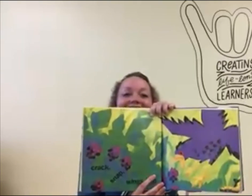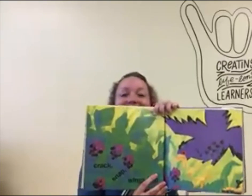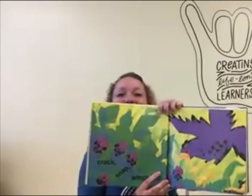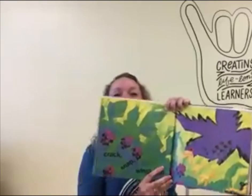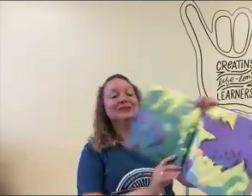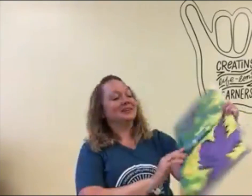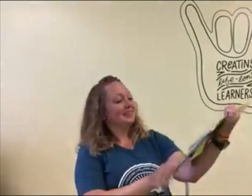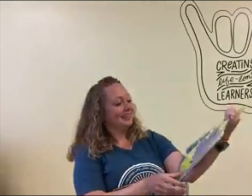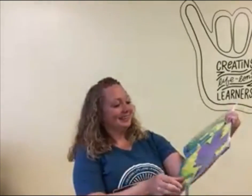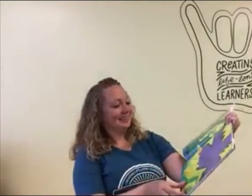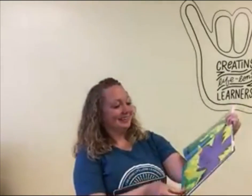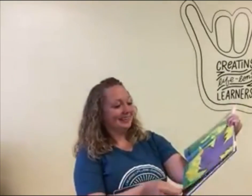cool.